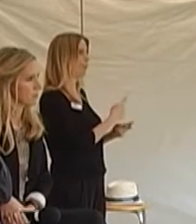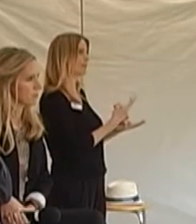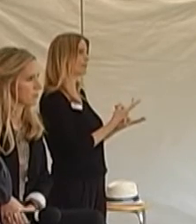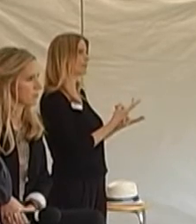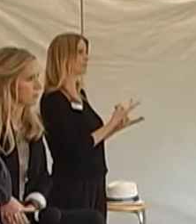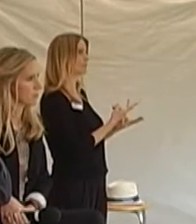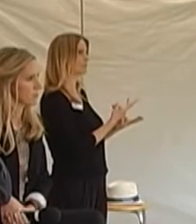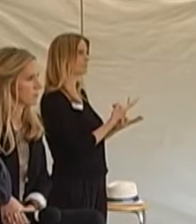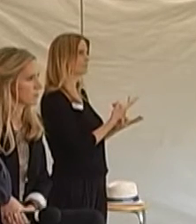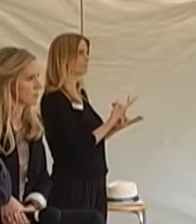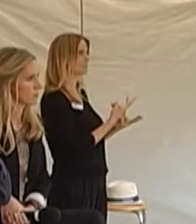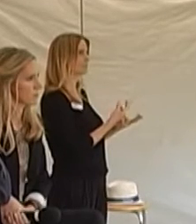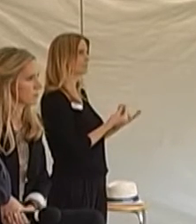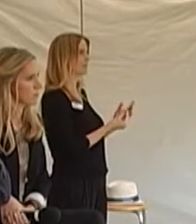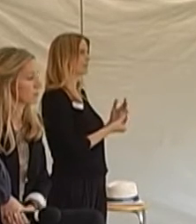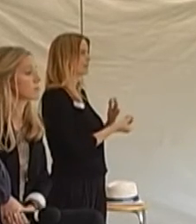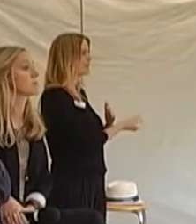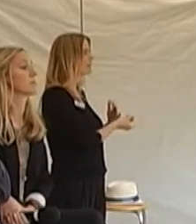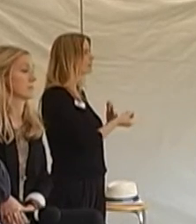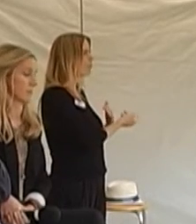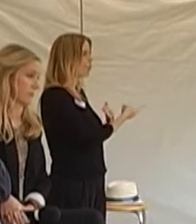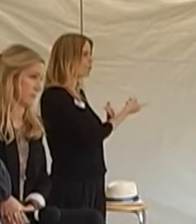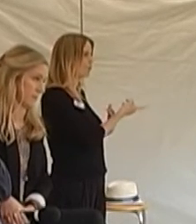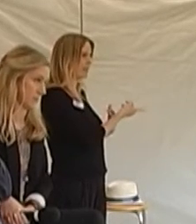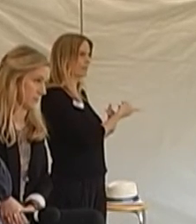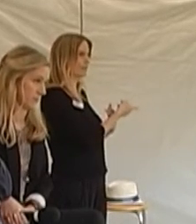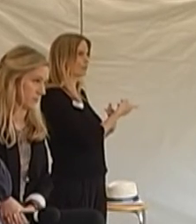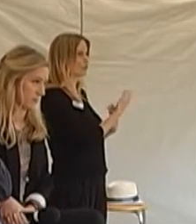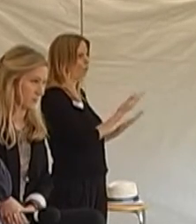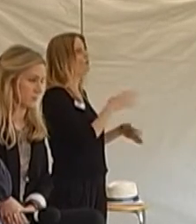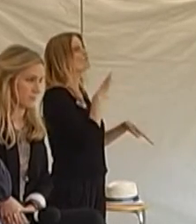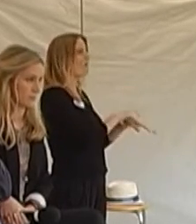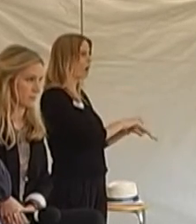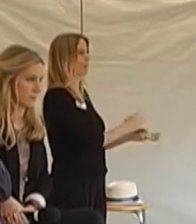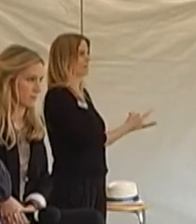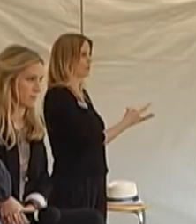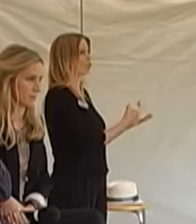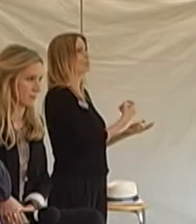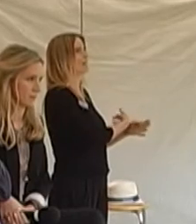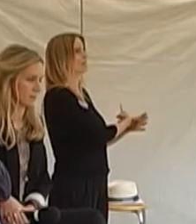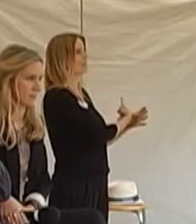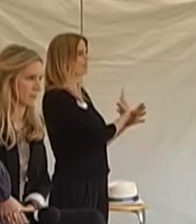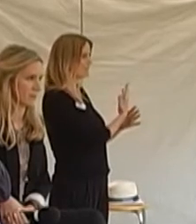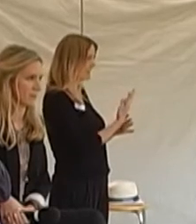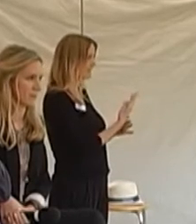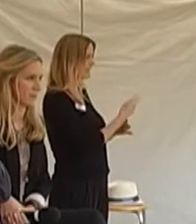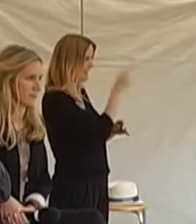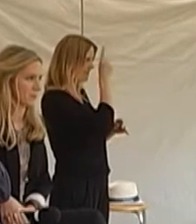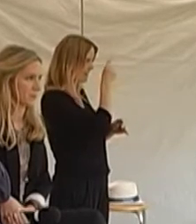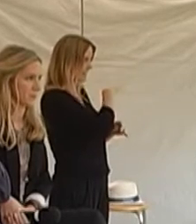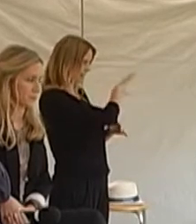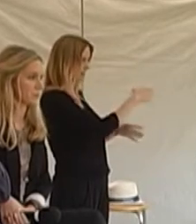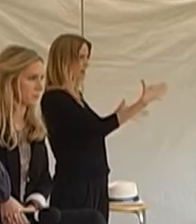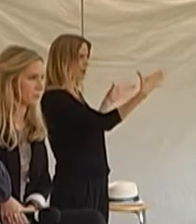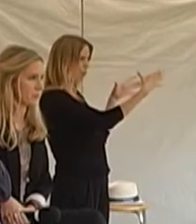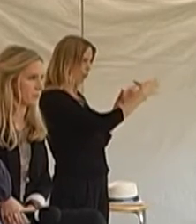sponsored by antidepressants? The fact that Scandinavian countries is the fourth, I mean, you all